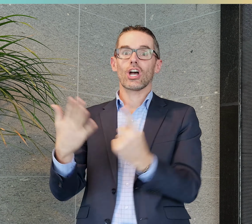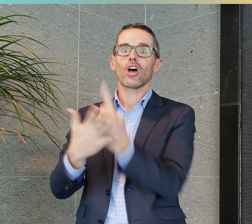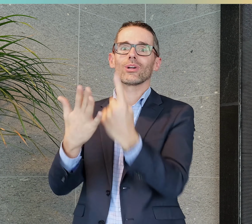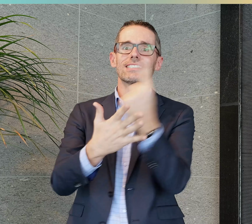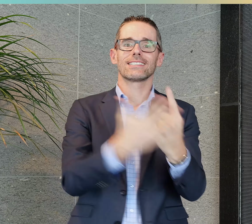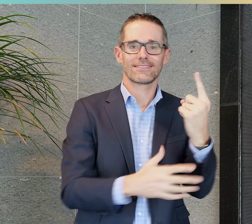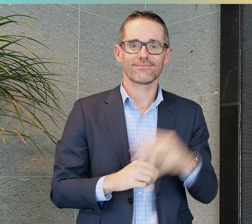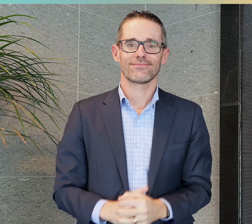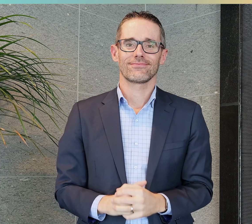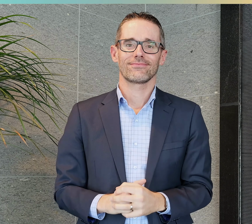opportunities.